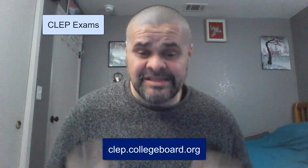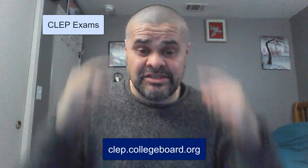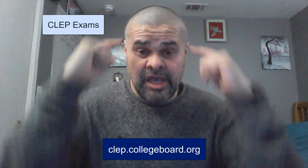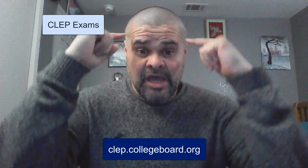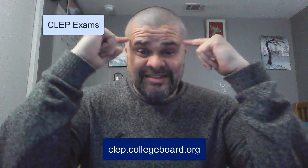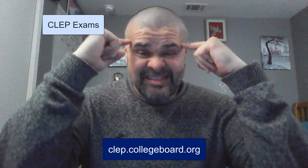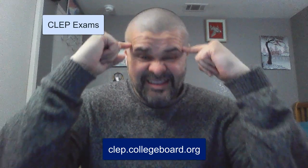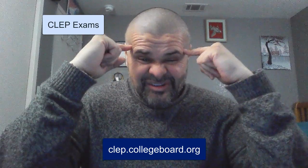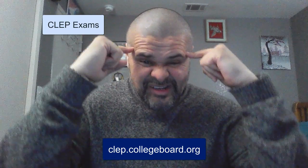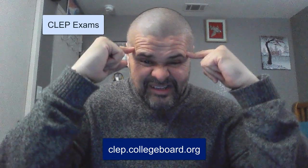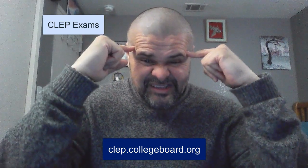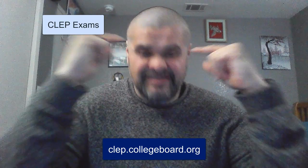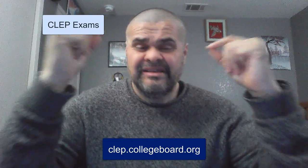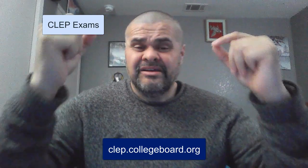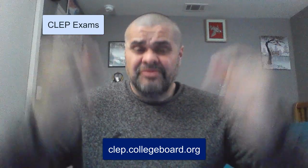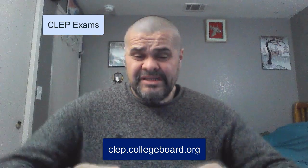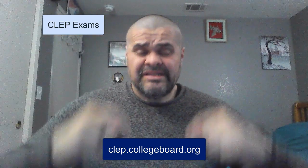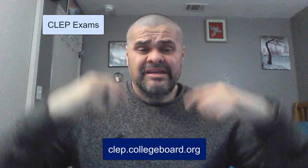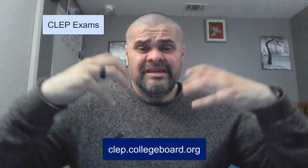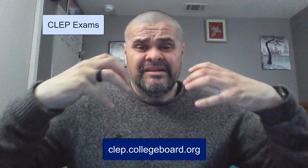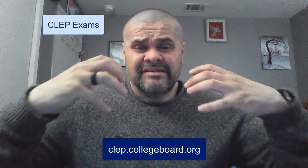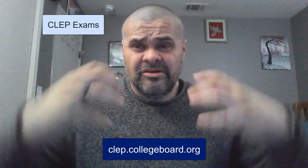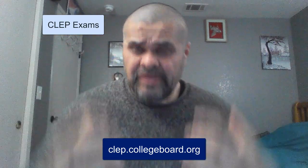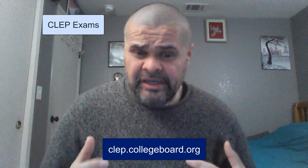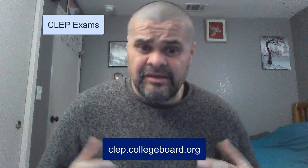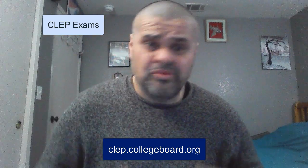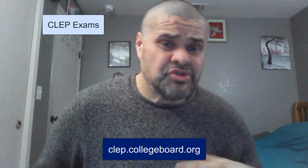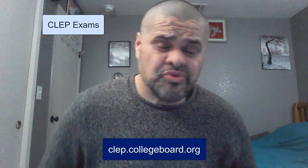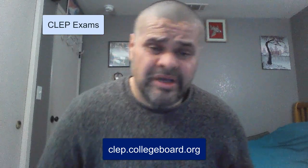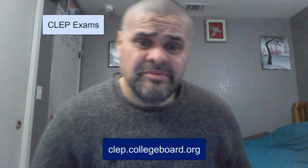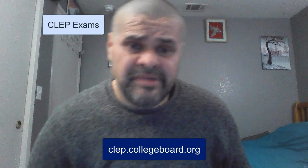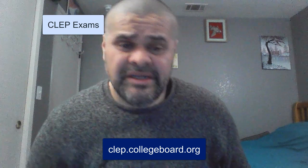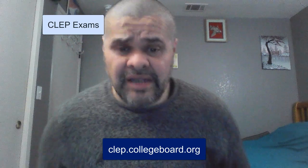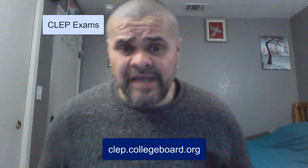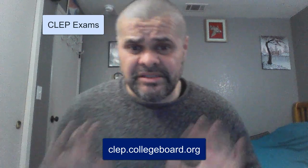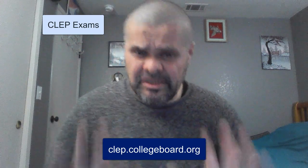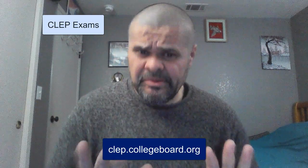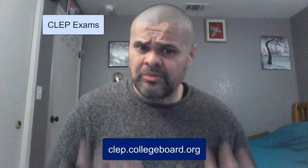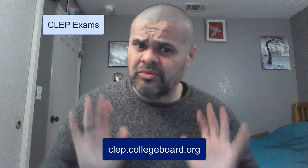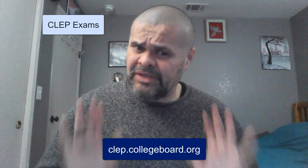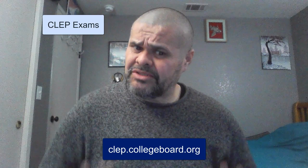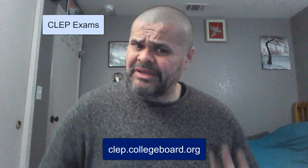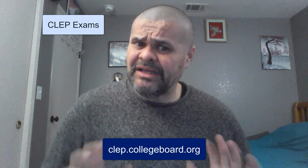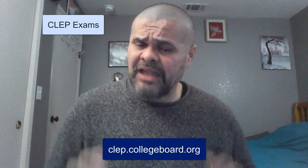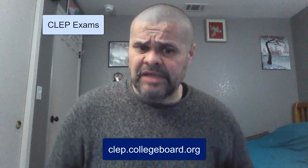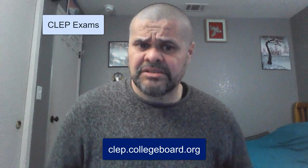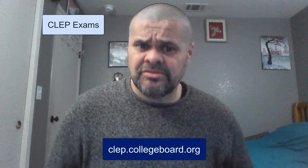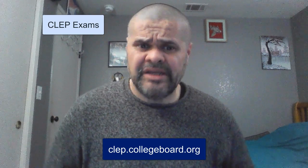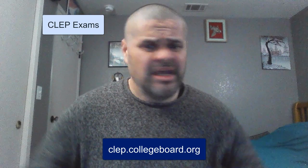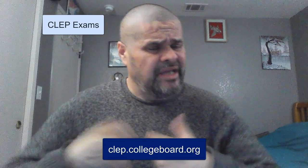decisions. Think critically, right? Okay, would you rather be in a class? And some people would like to be in a class, right? And